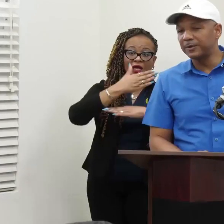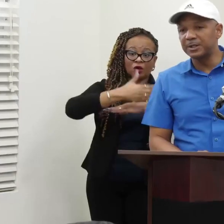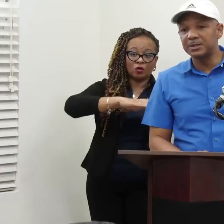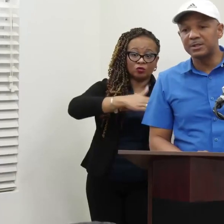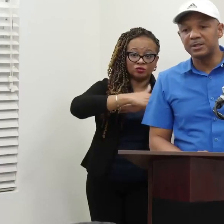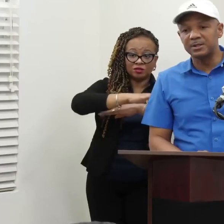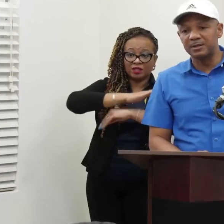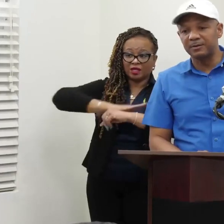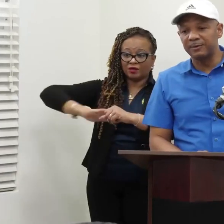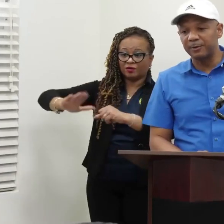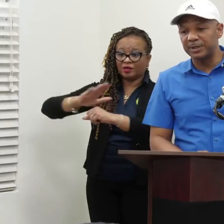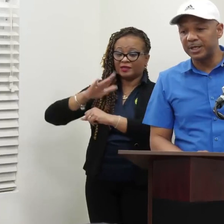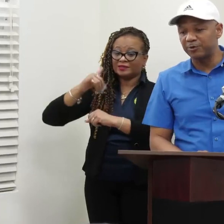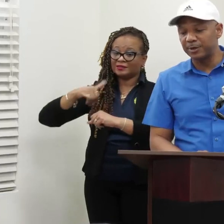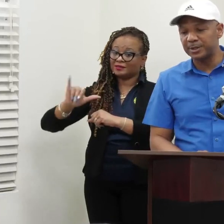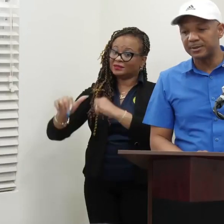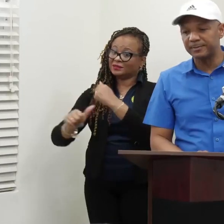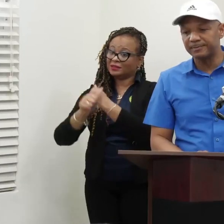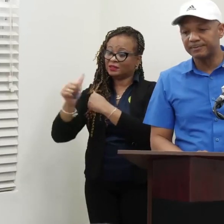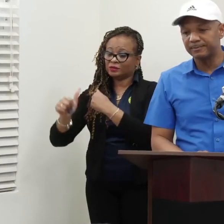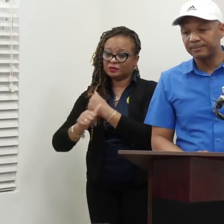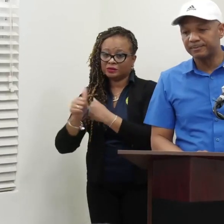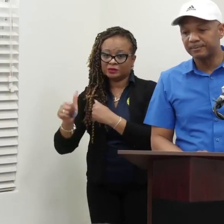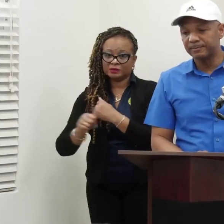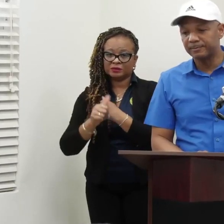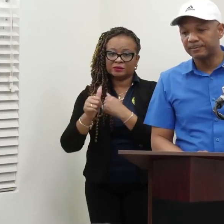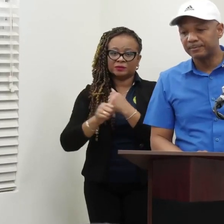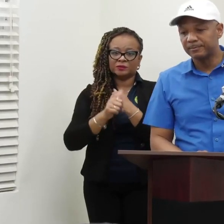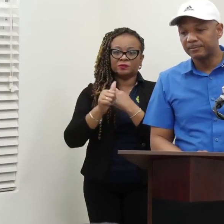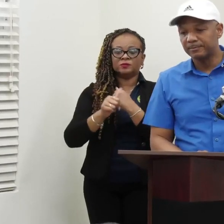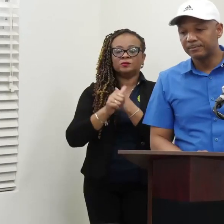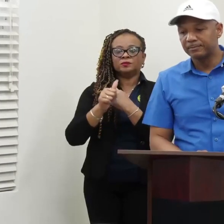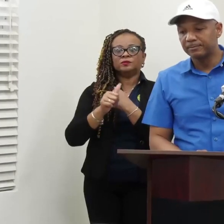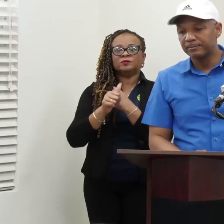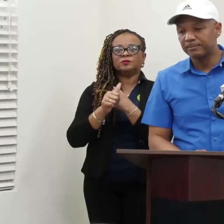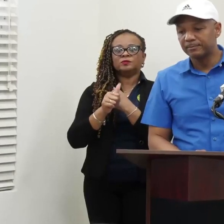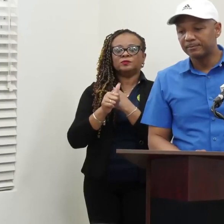New Providence is still very dangerous.